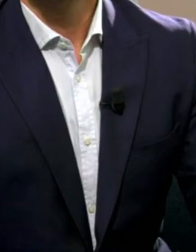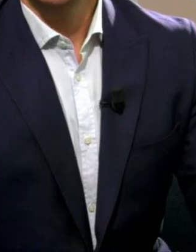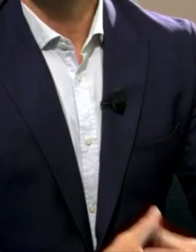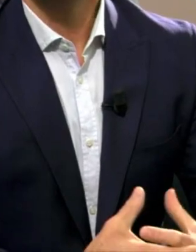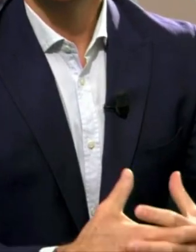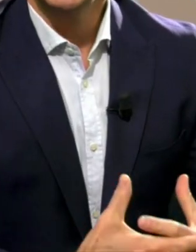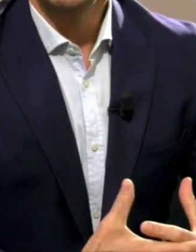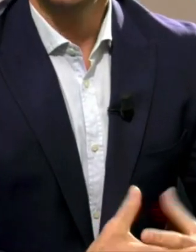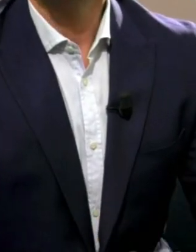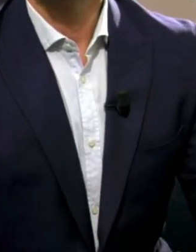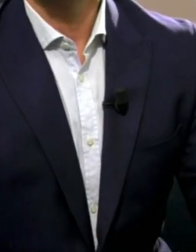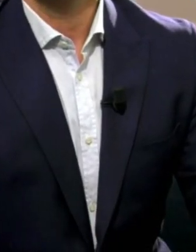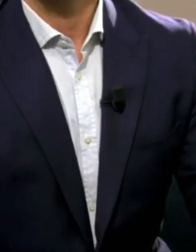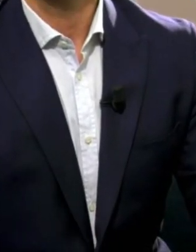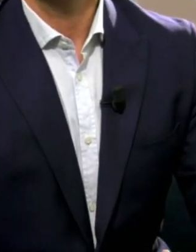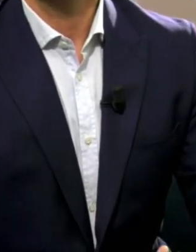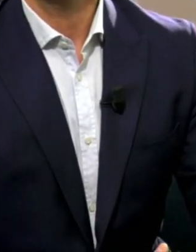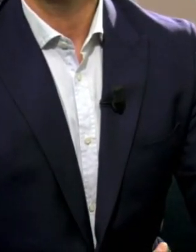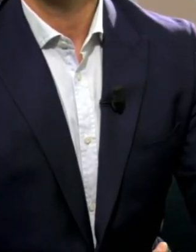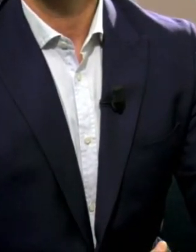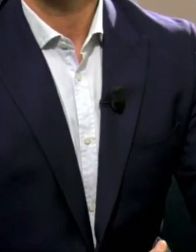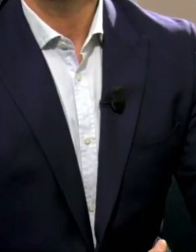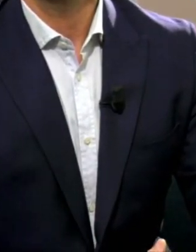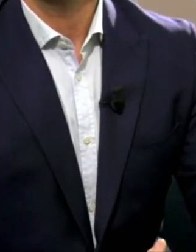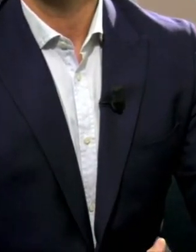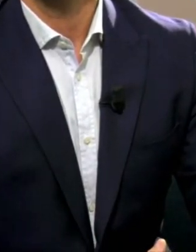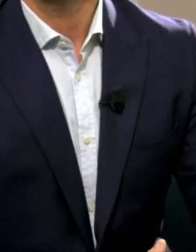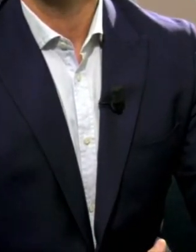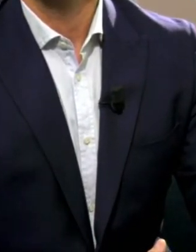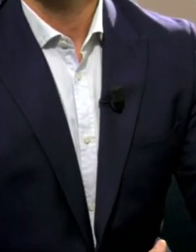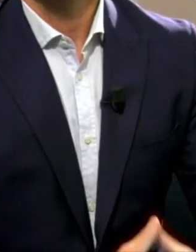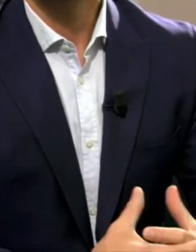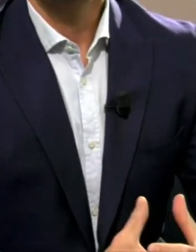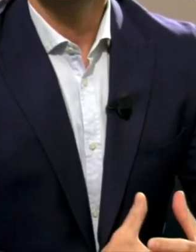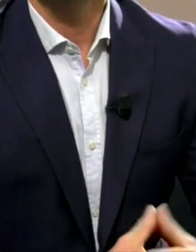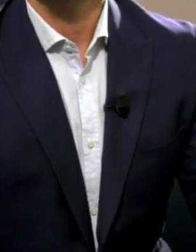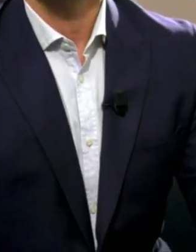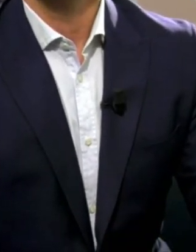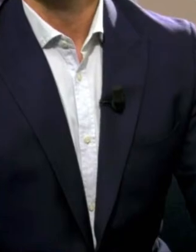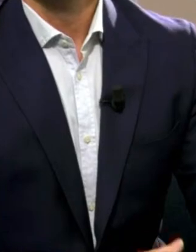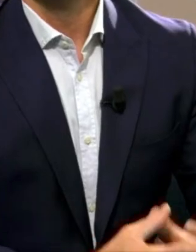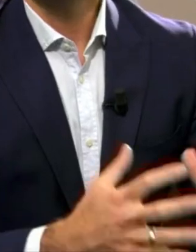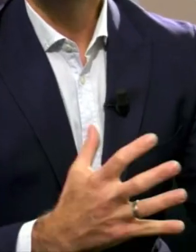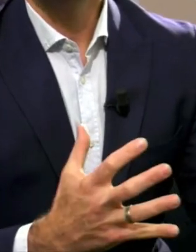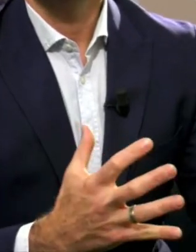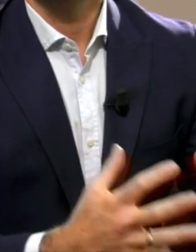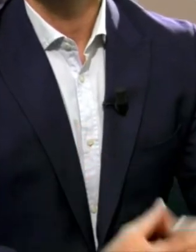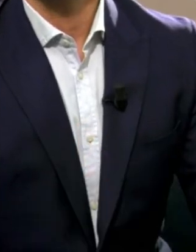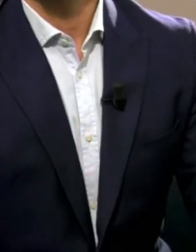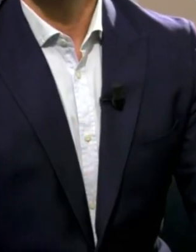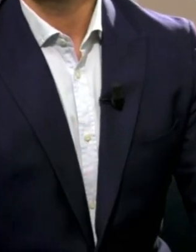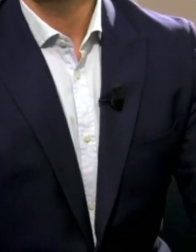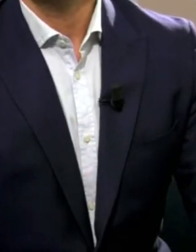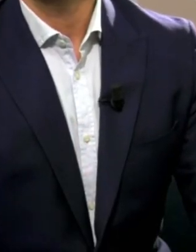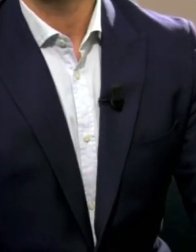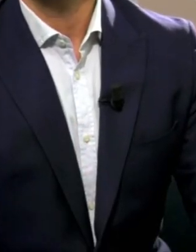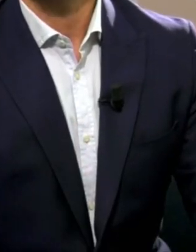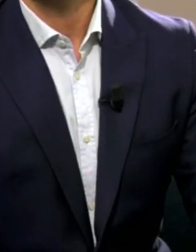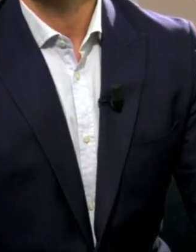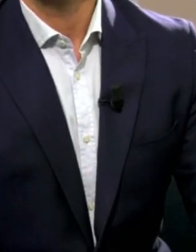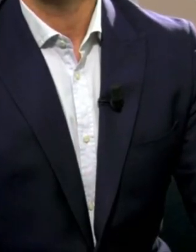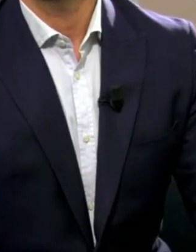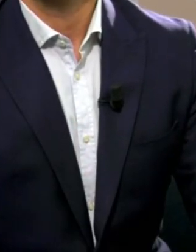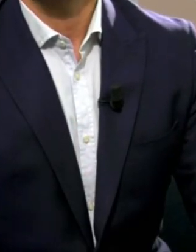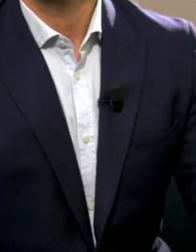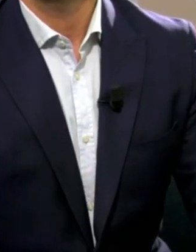country and will allow us to keep accelerating the cloud computing process in Portugal with the innovation and preparing the